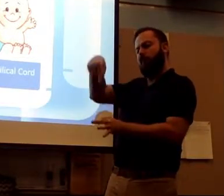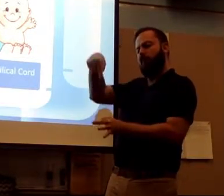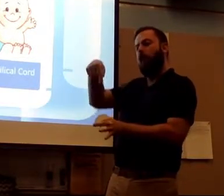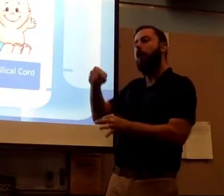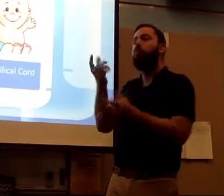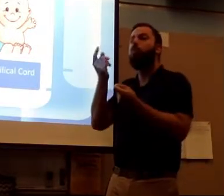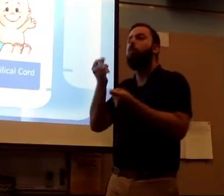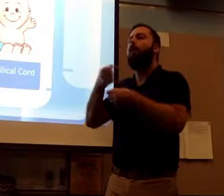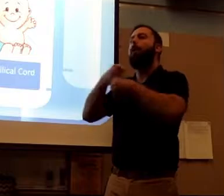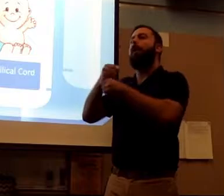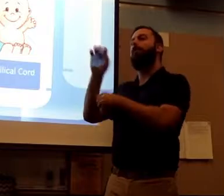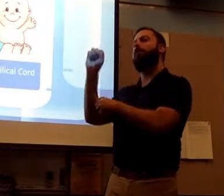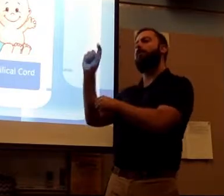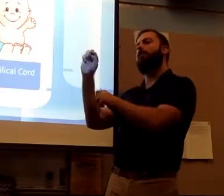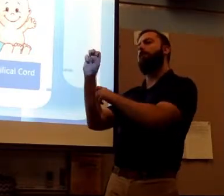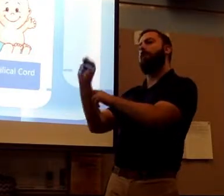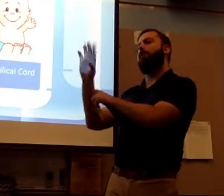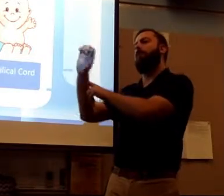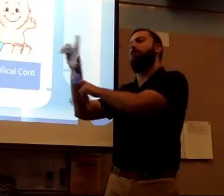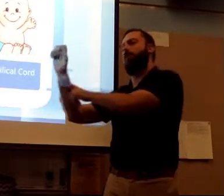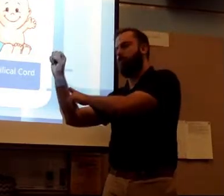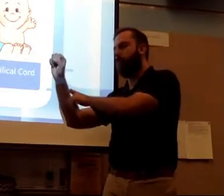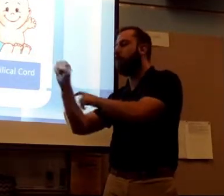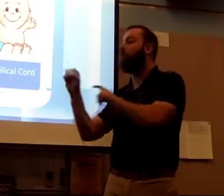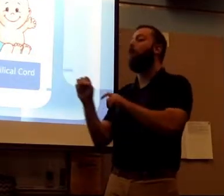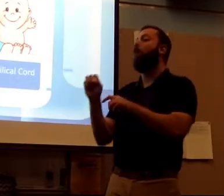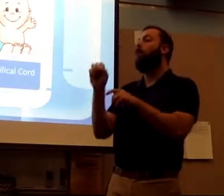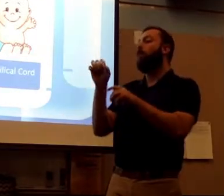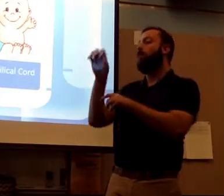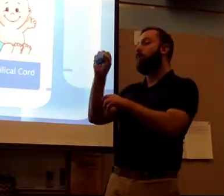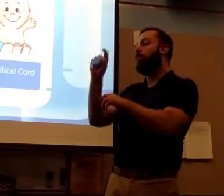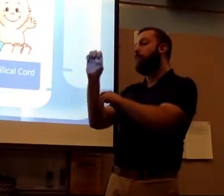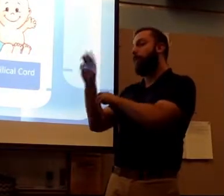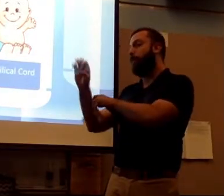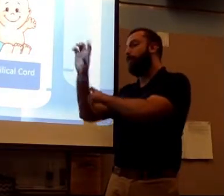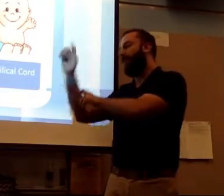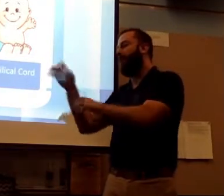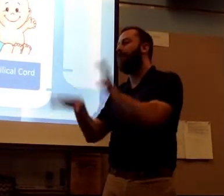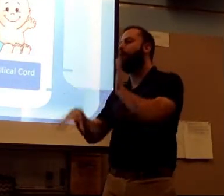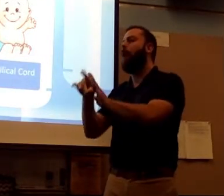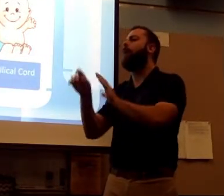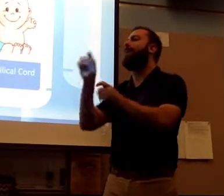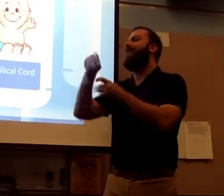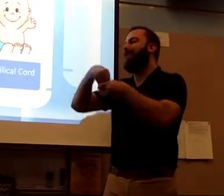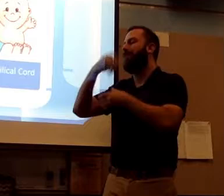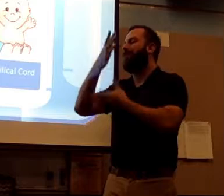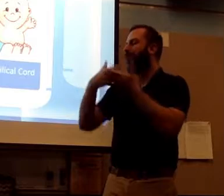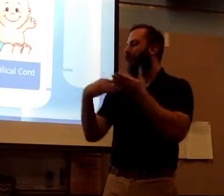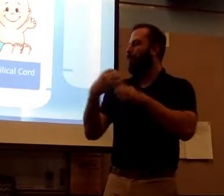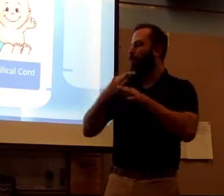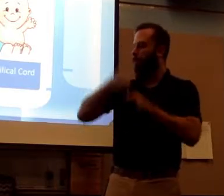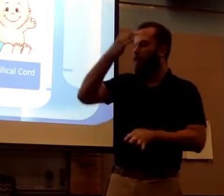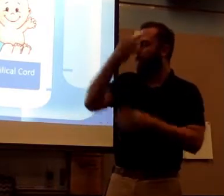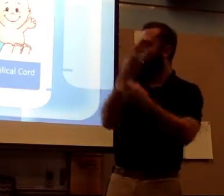stem cells are found in certain bones and also in umbilical cords as well, as you've probably heard those commercials, like cord bank